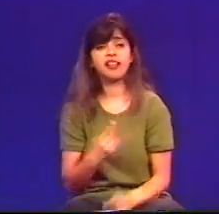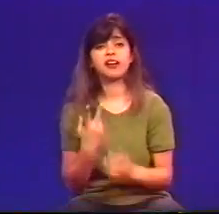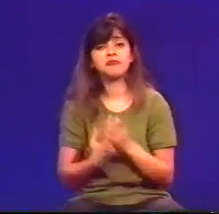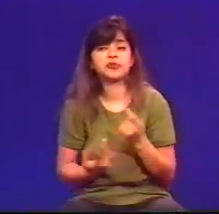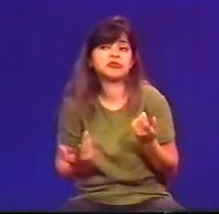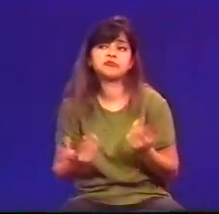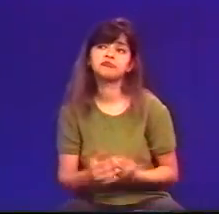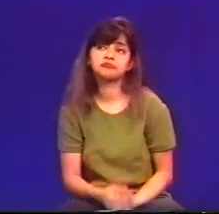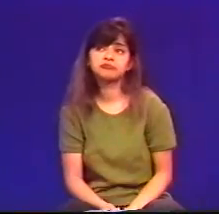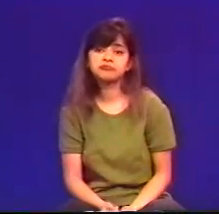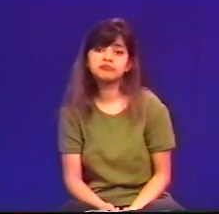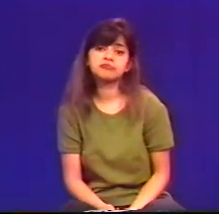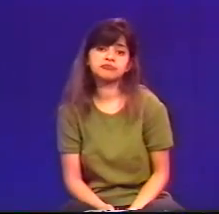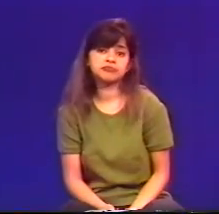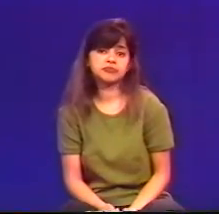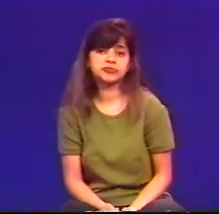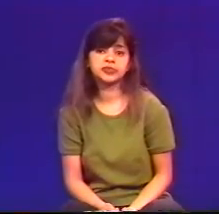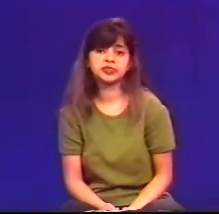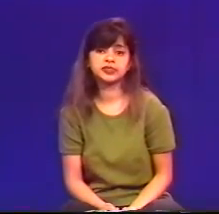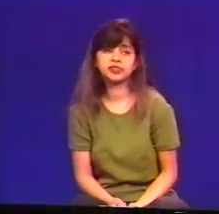I love them both.